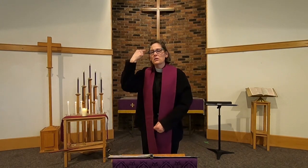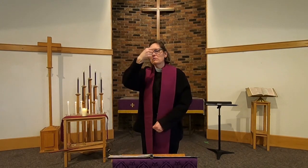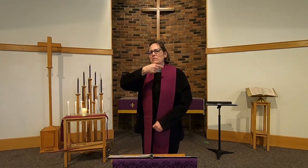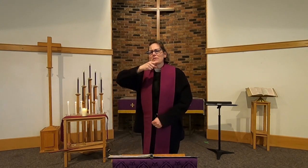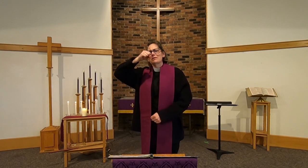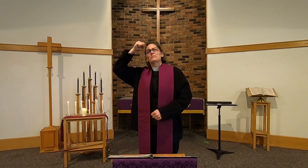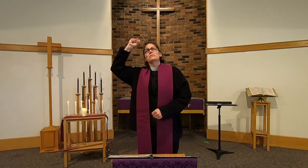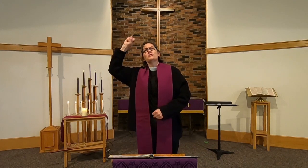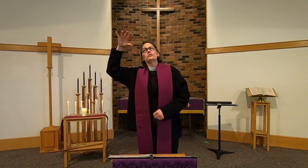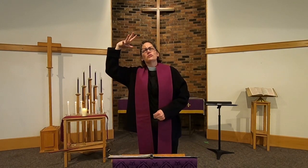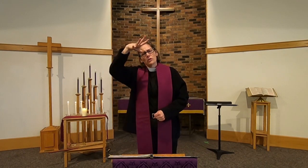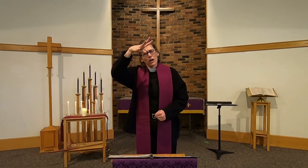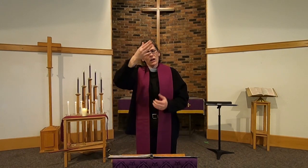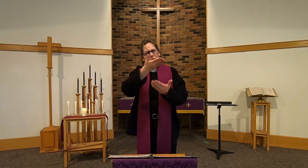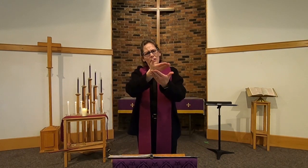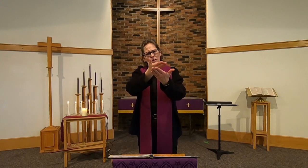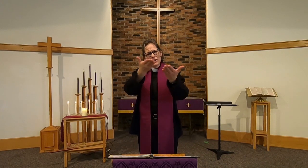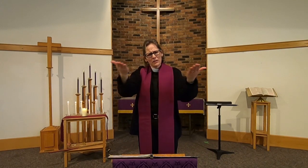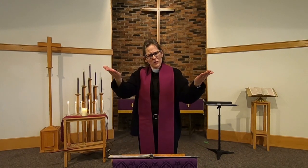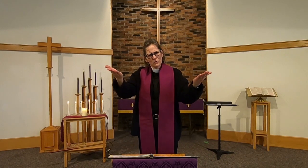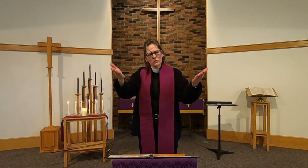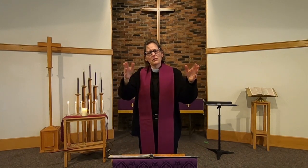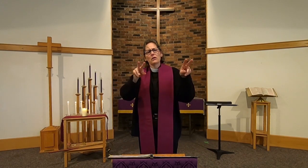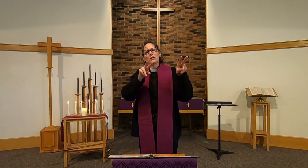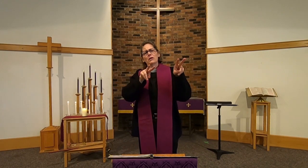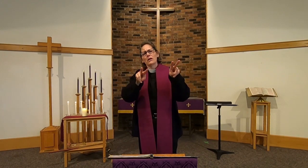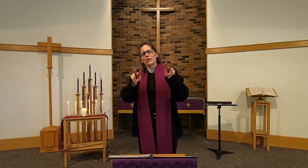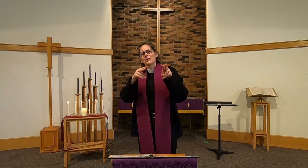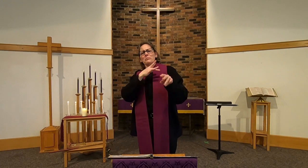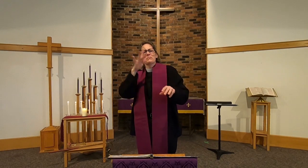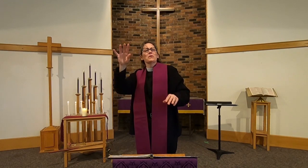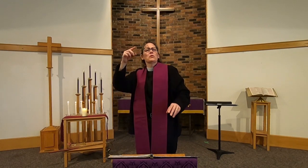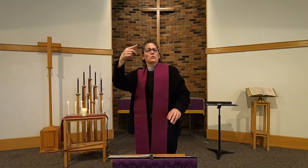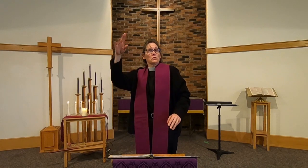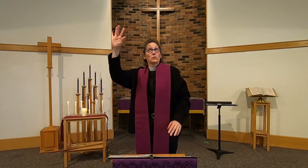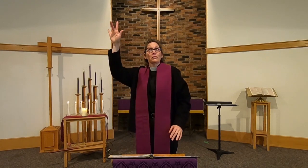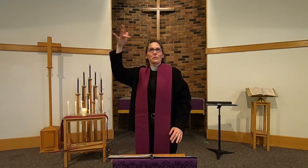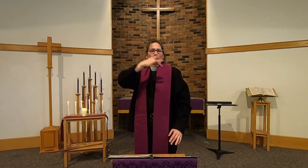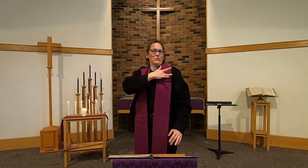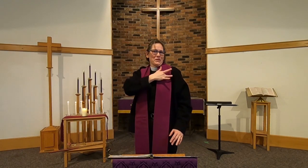The Lord's face shine on you with grace and mercy.